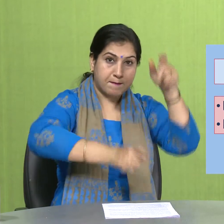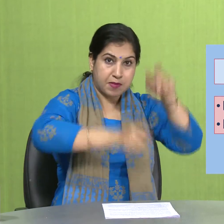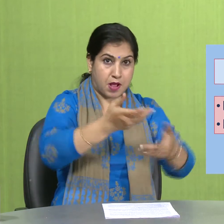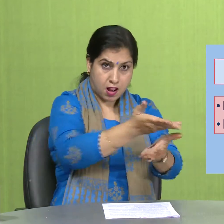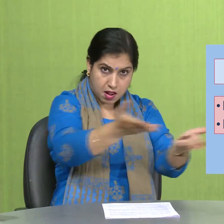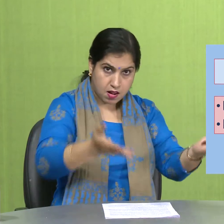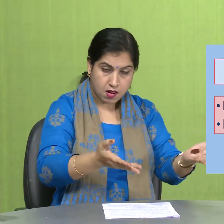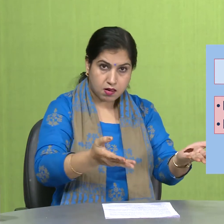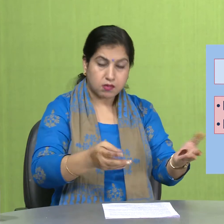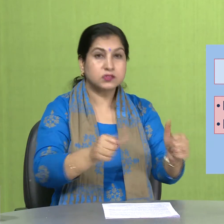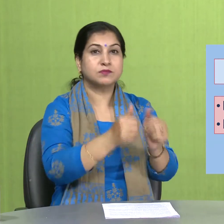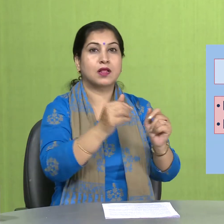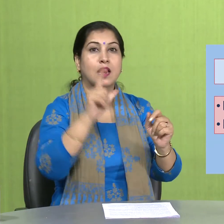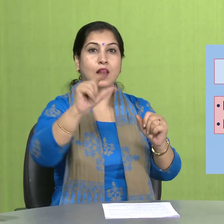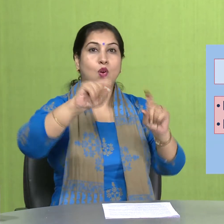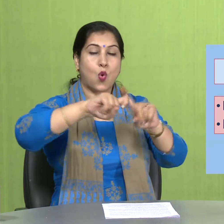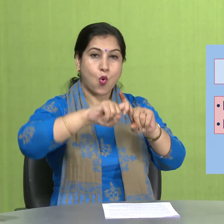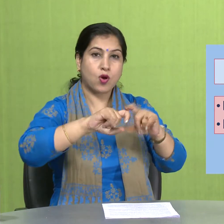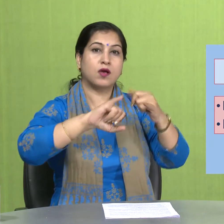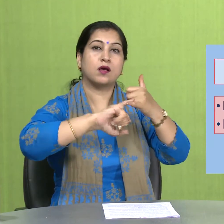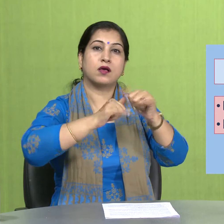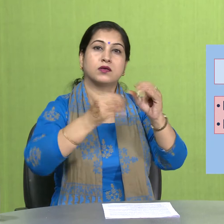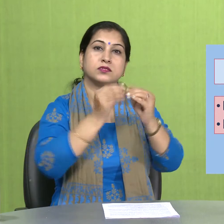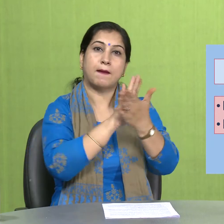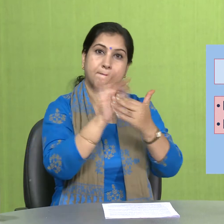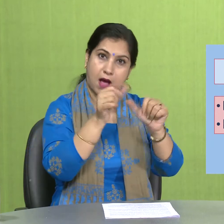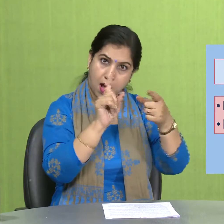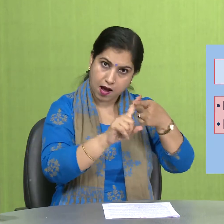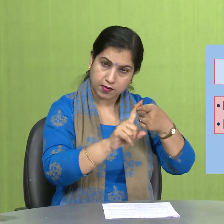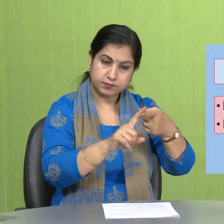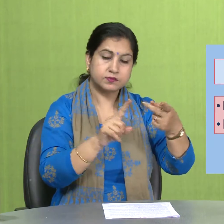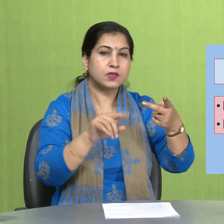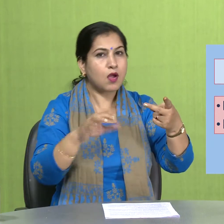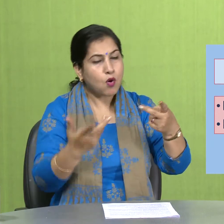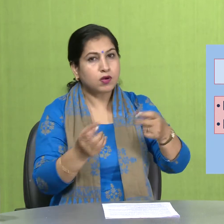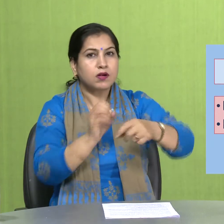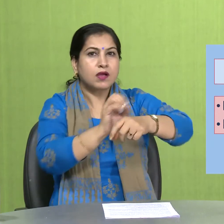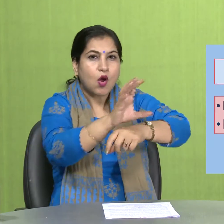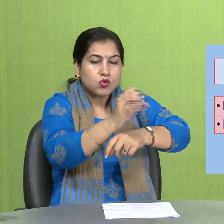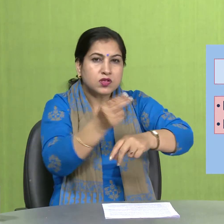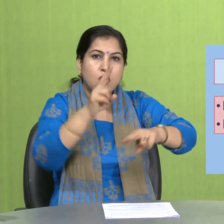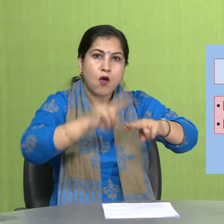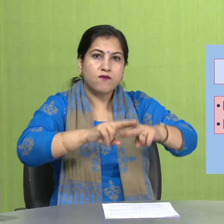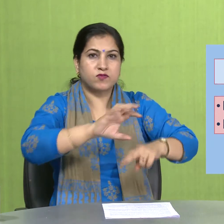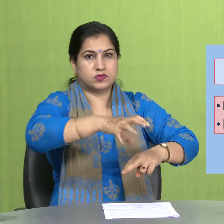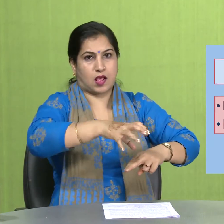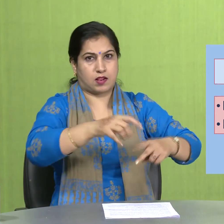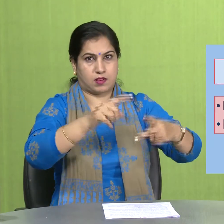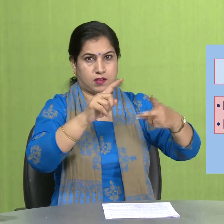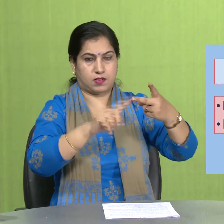called as Lok Sabha, and the Council of States, known as Rajya